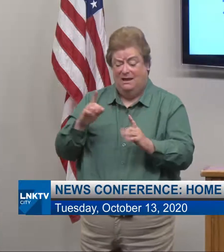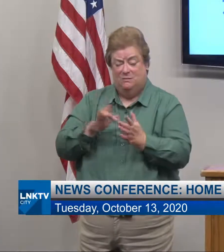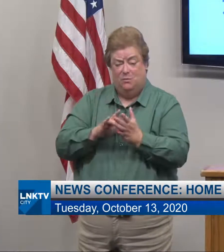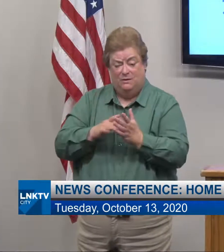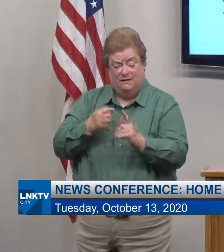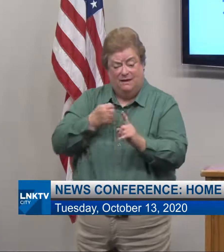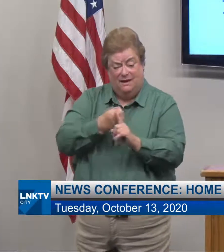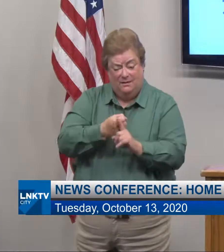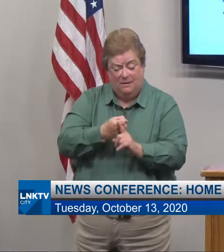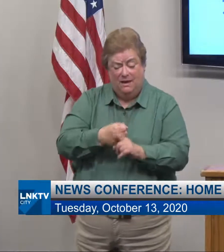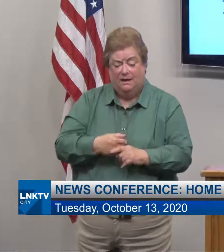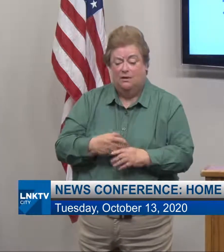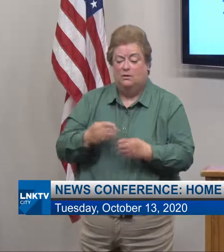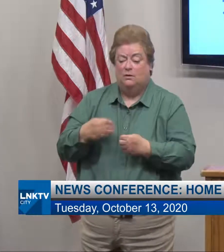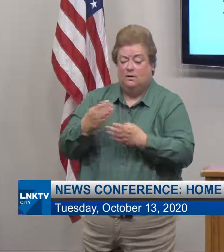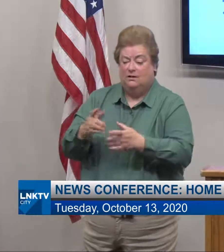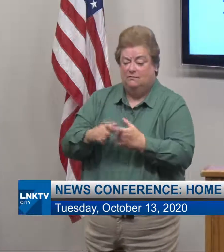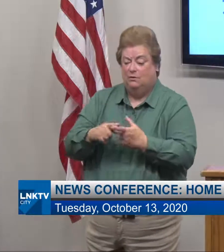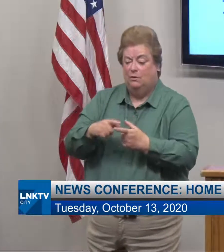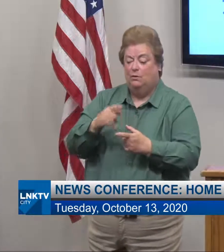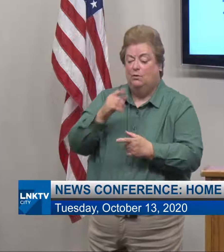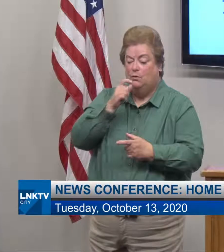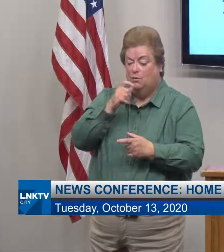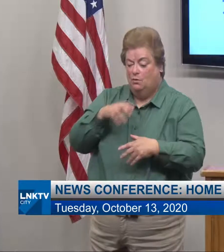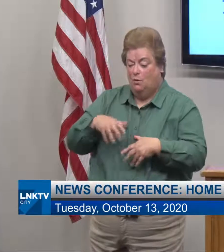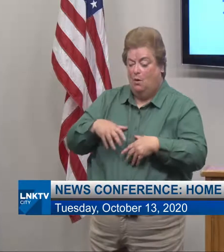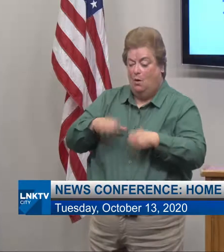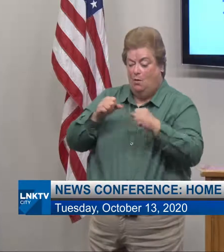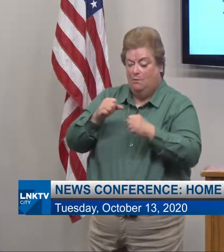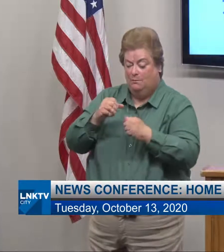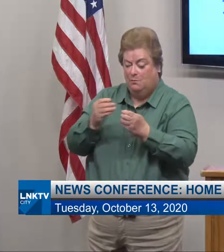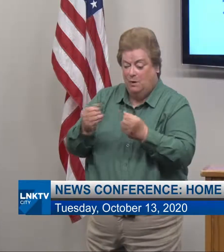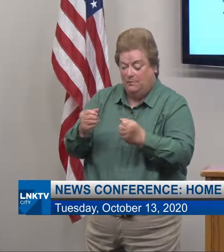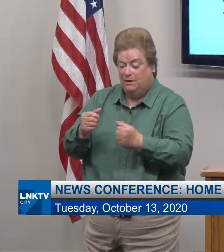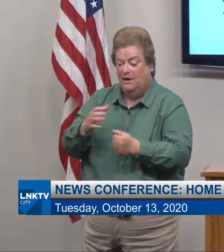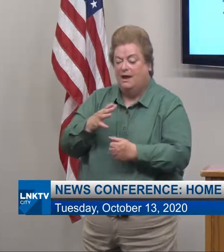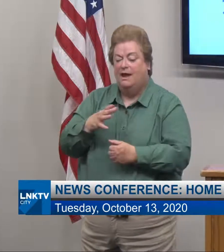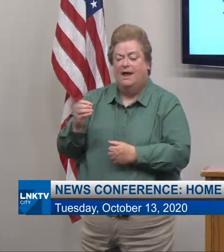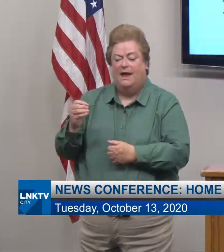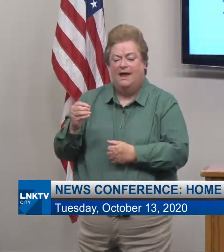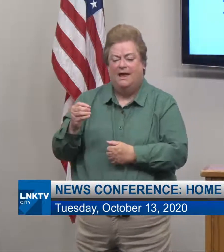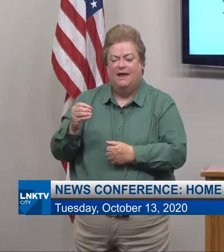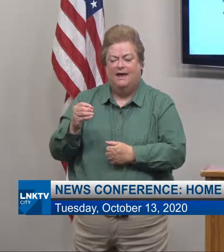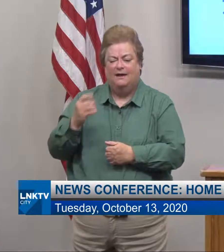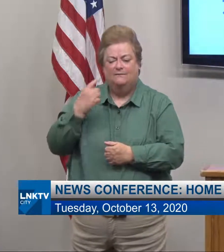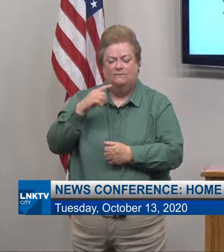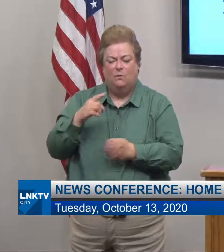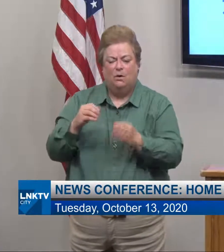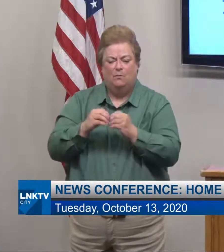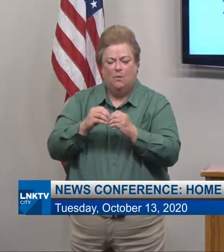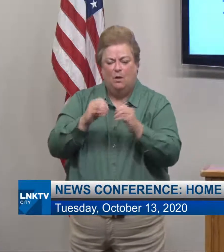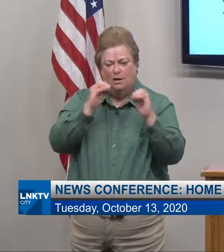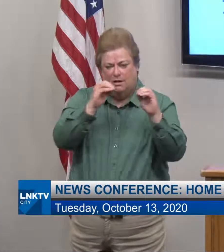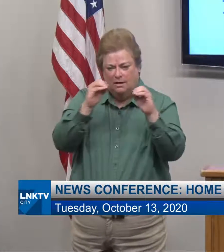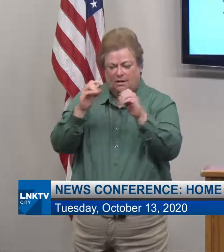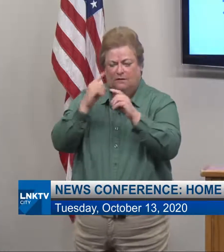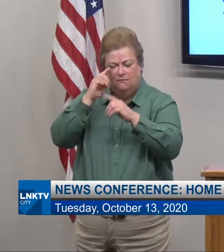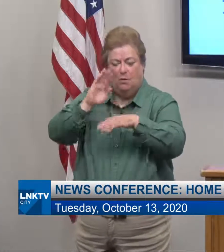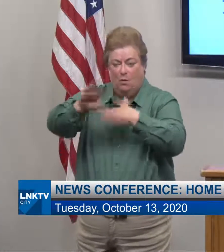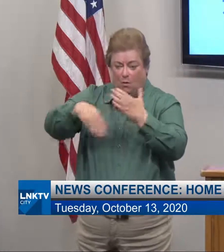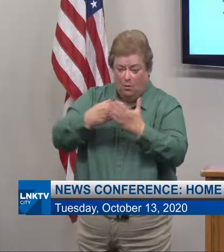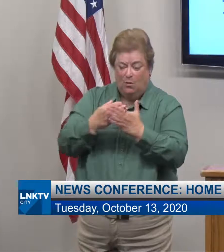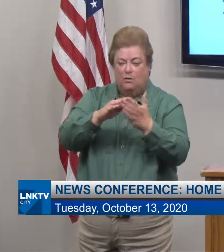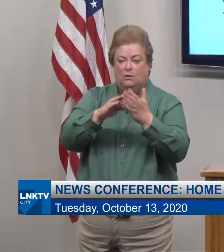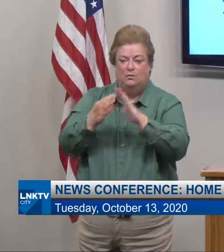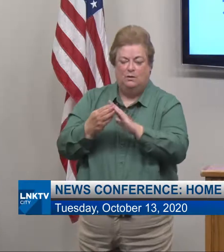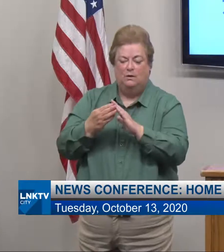provide education to property owners and managers of lead hazards, and provide extensive outreach and education to the entire community